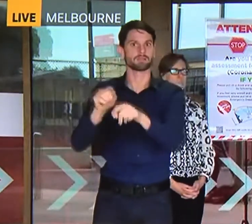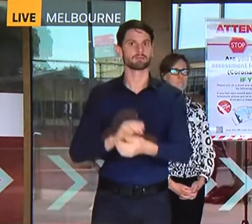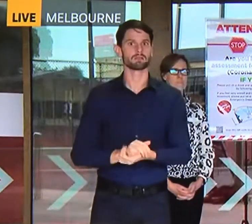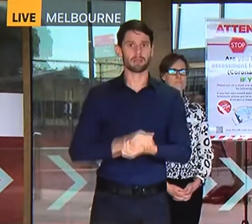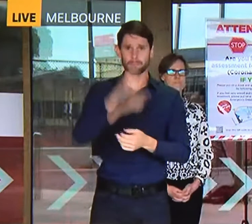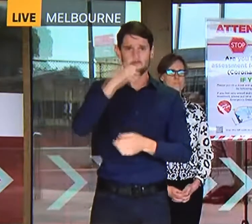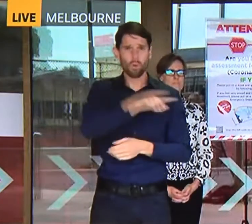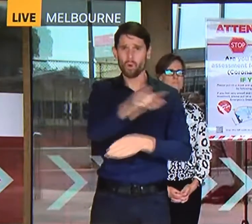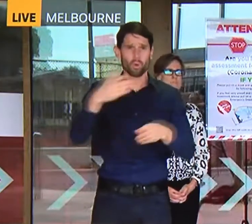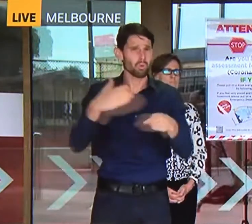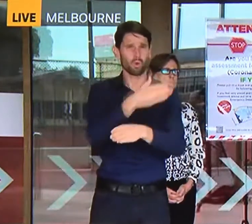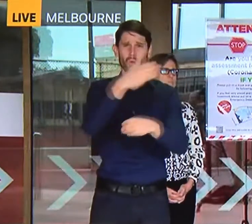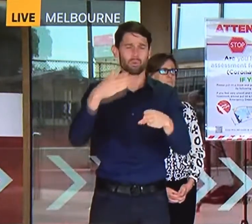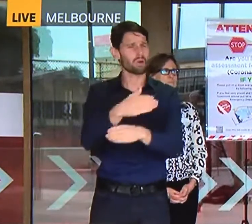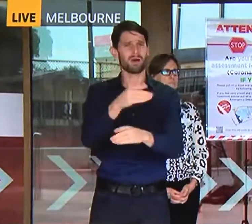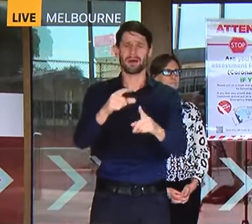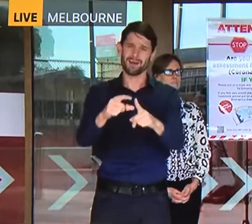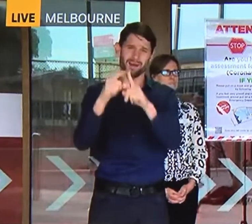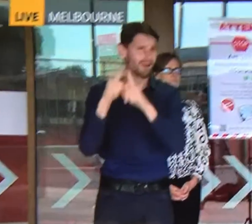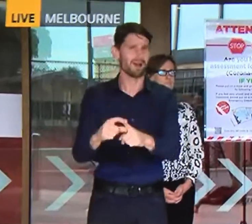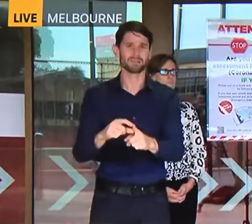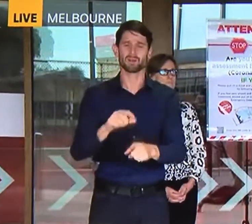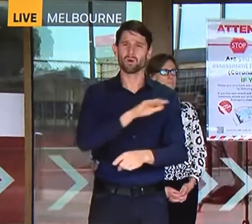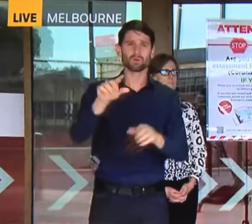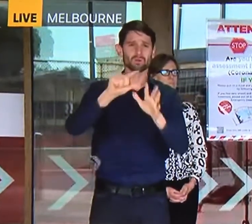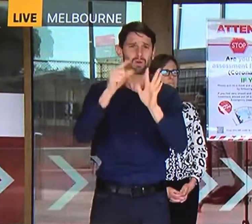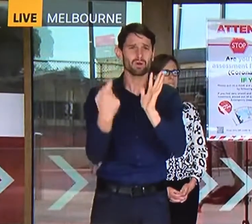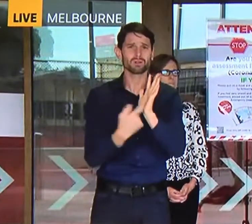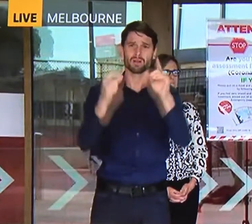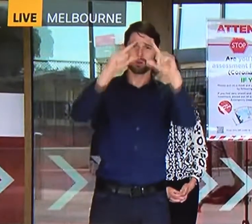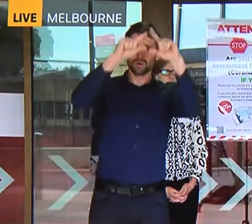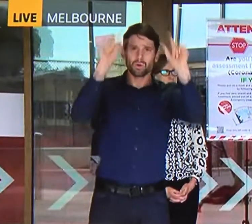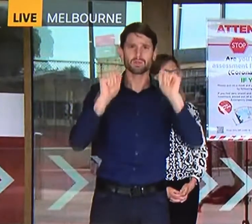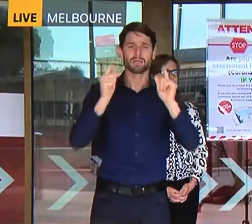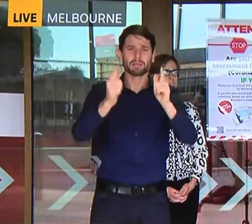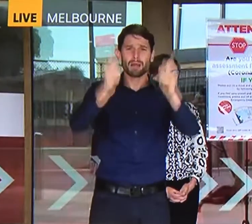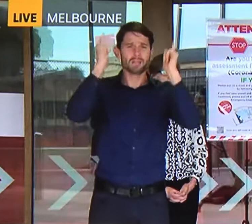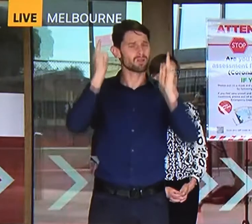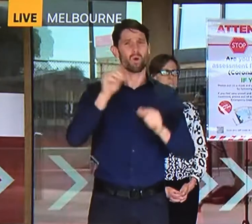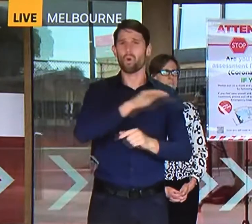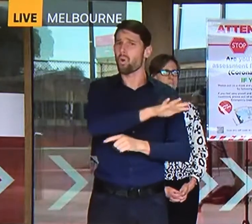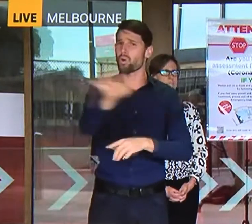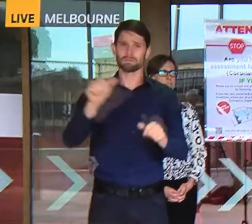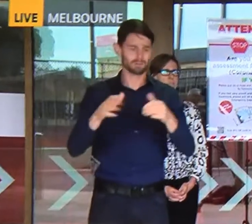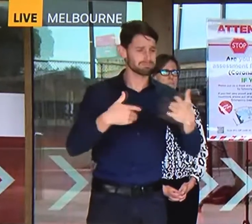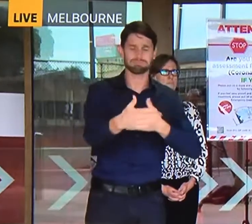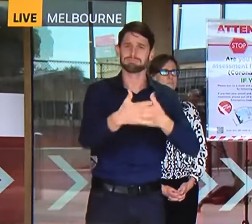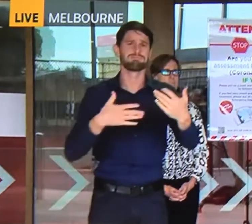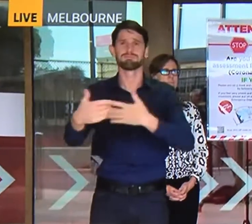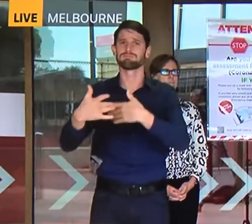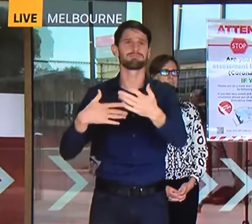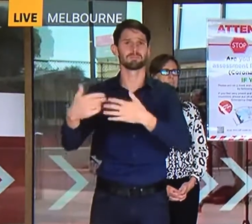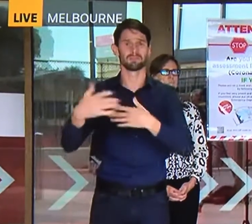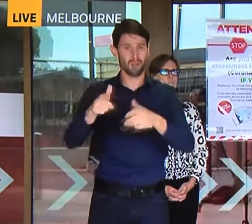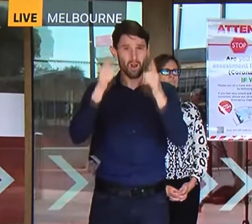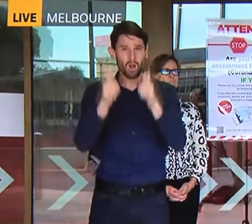10 days. Our doctors and our patients, our nurses and our practice managers are doing an amazing job with over 1.25